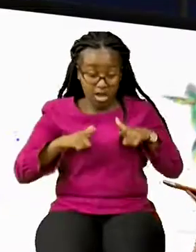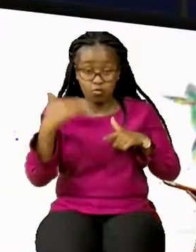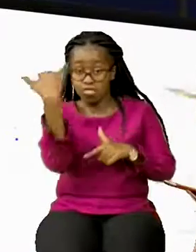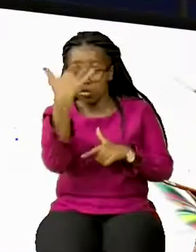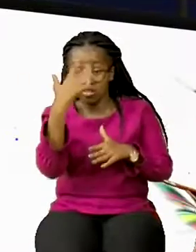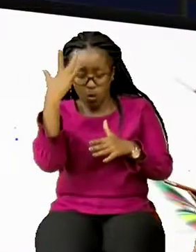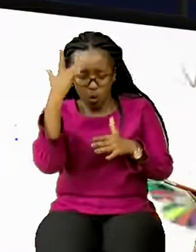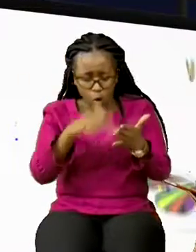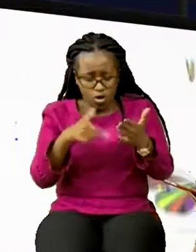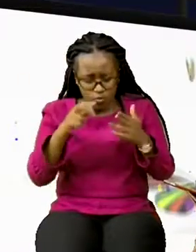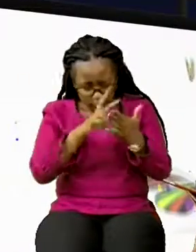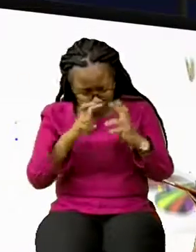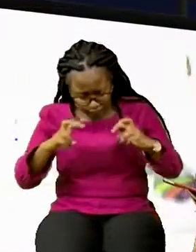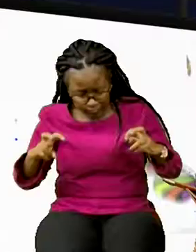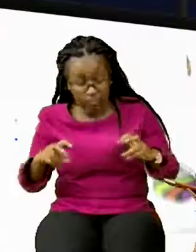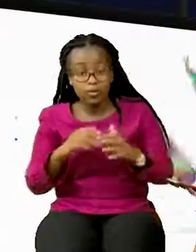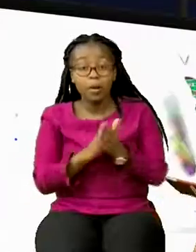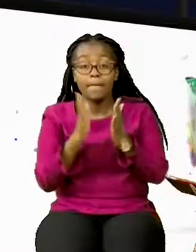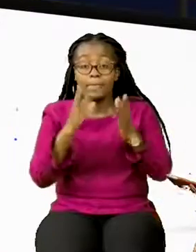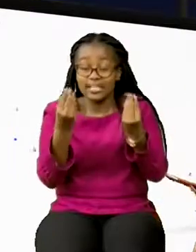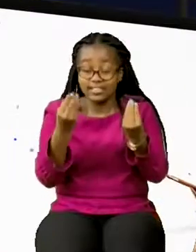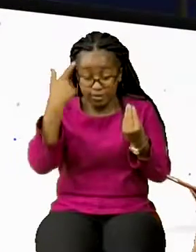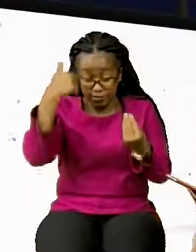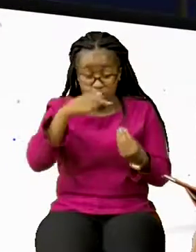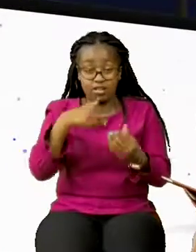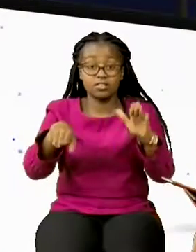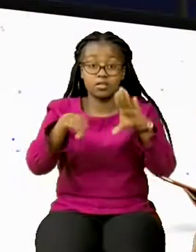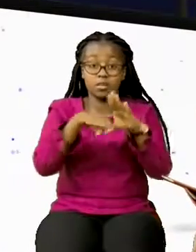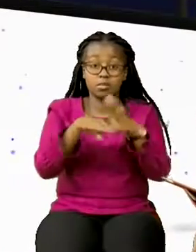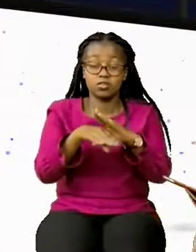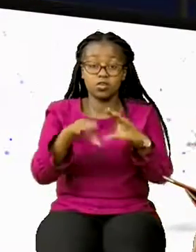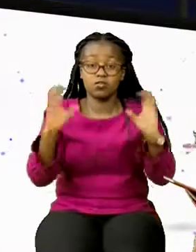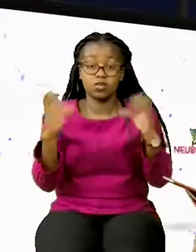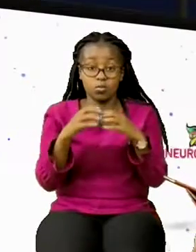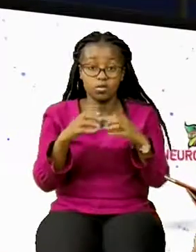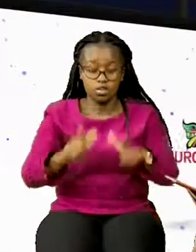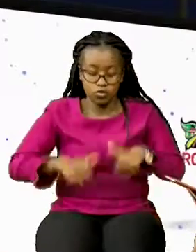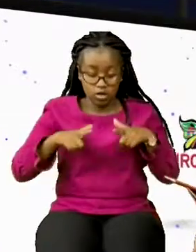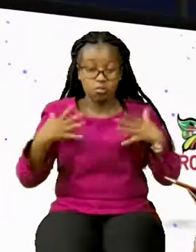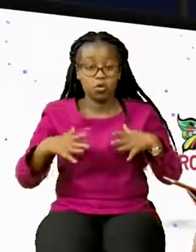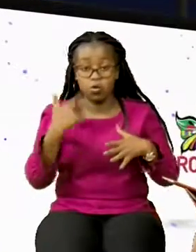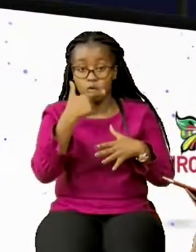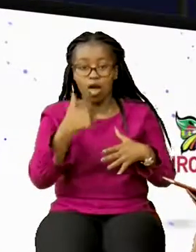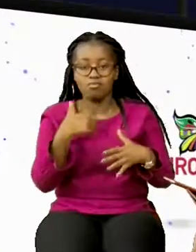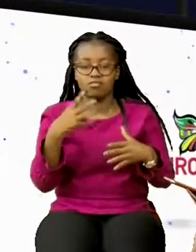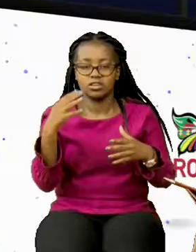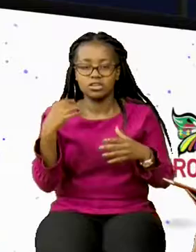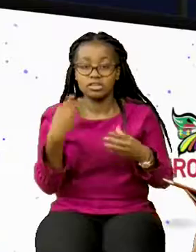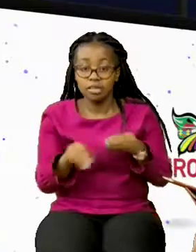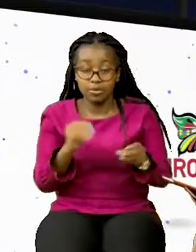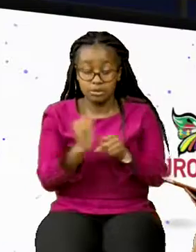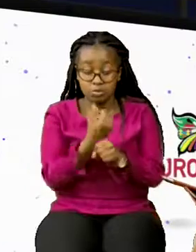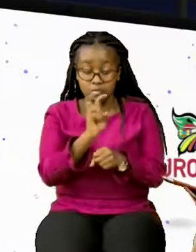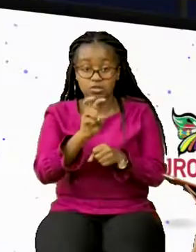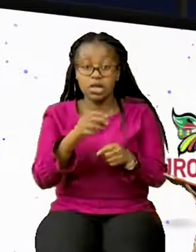look out for, and this is going to make it a bit easier for us as members of community to live with persons with invisible disabilities and be